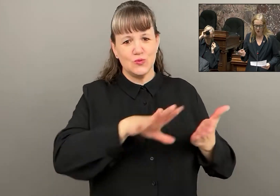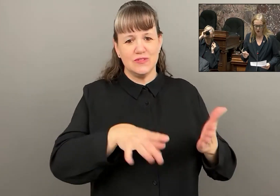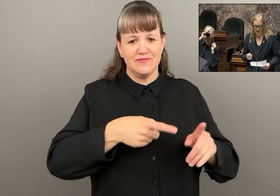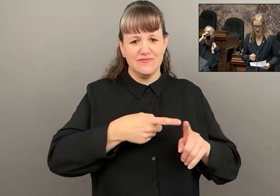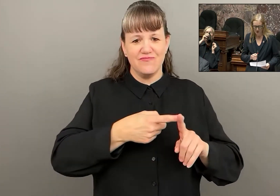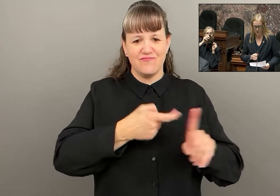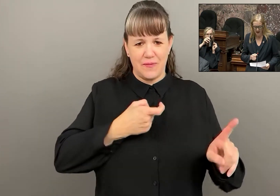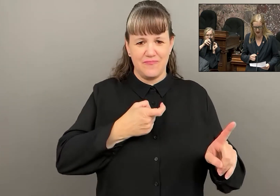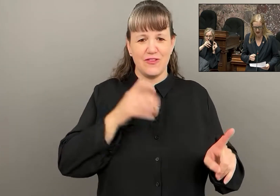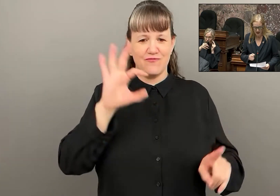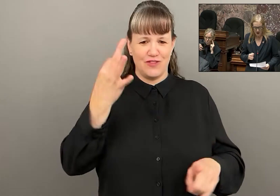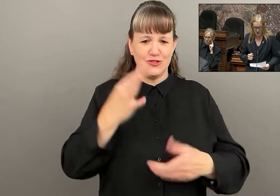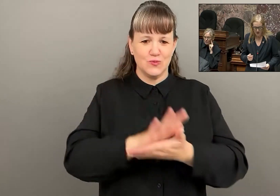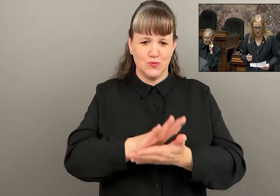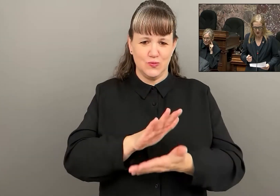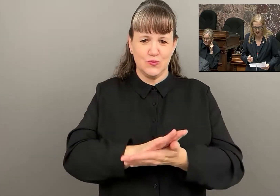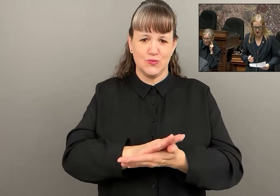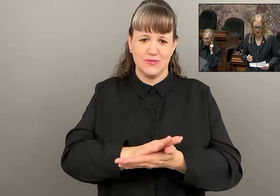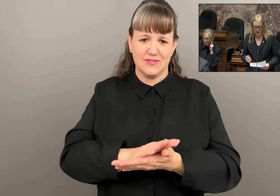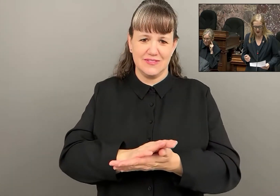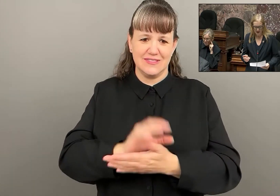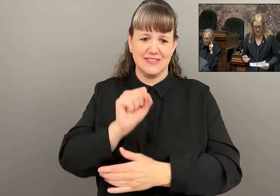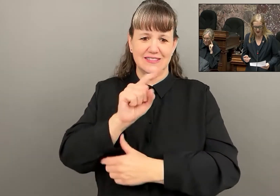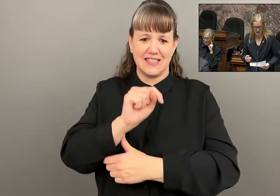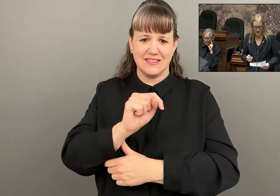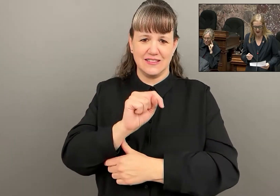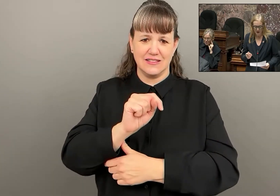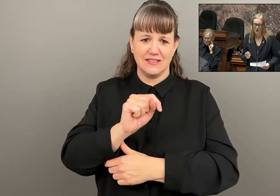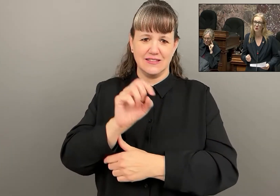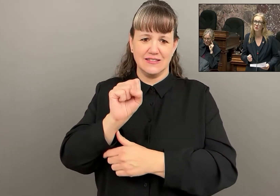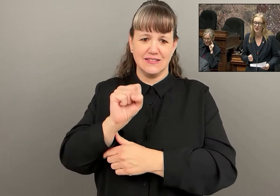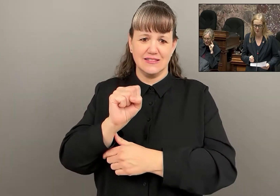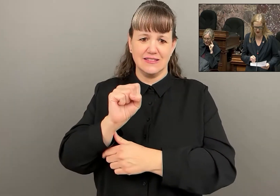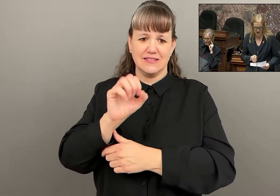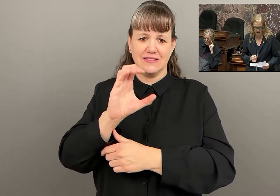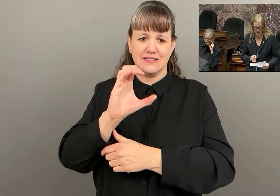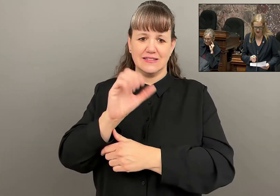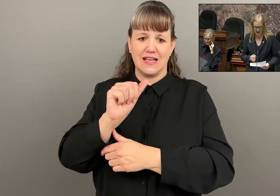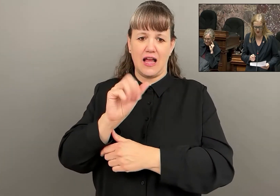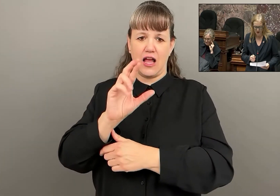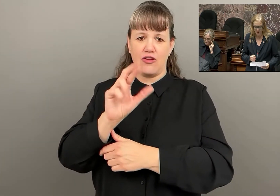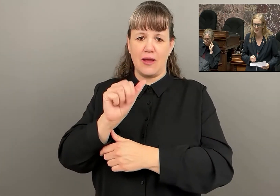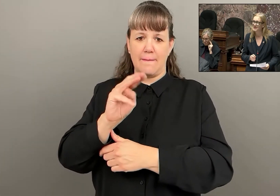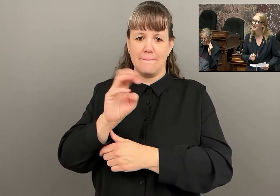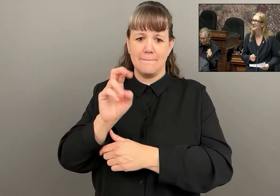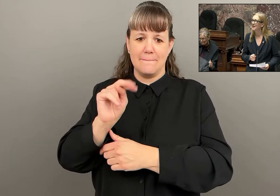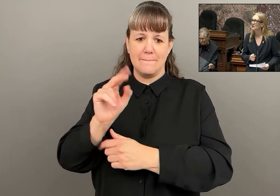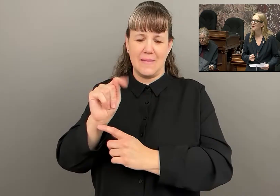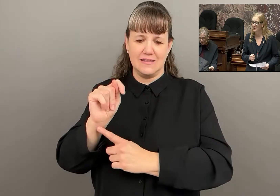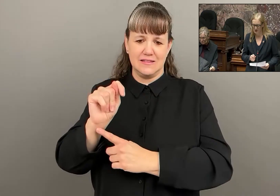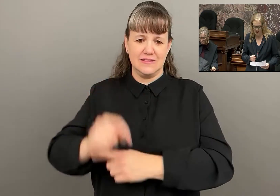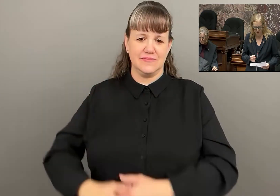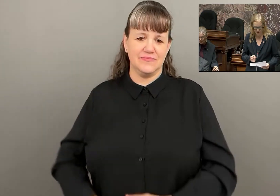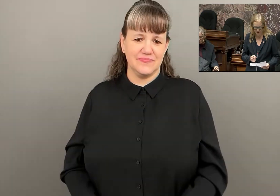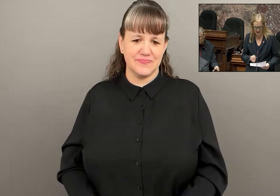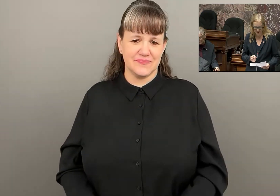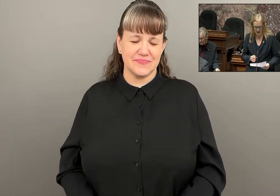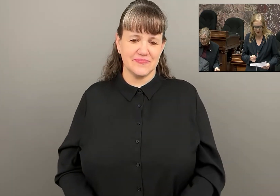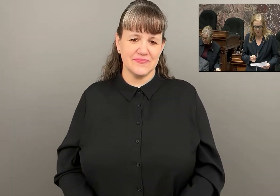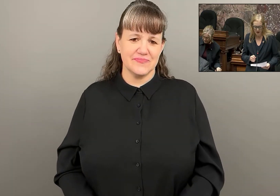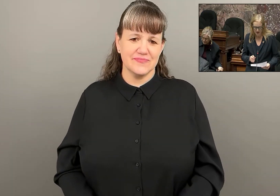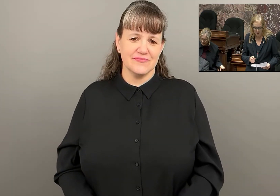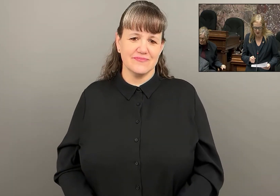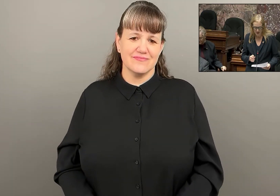teacher Marc-André Tremblay, Grade 4 teacher Lucas Fitz, and their incredible students, and of course the dedicated parent